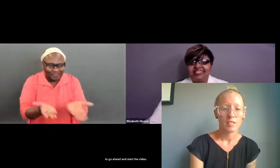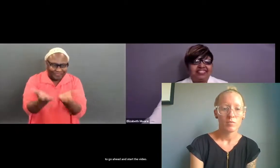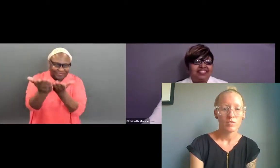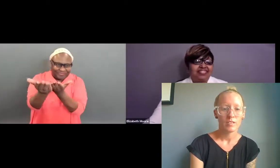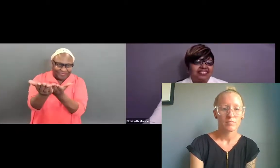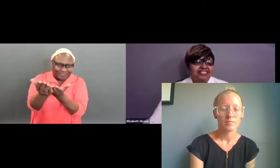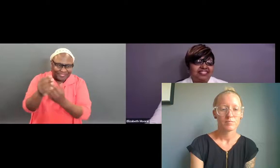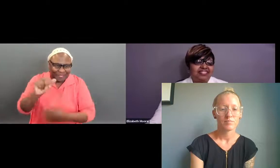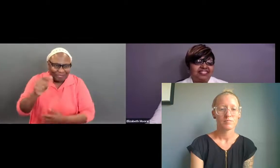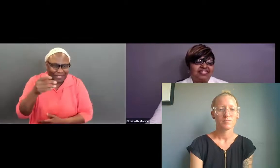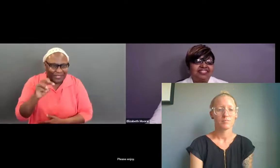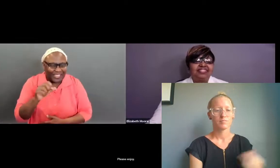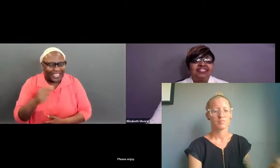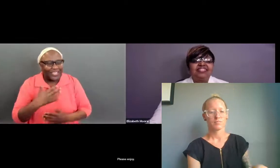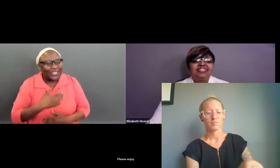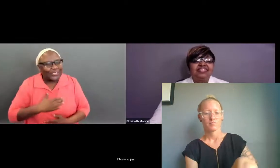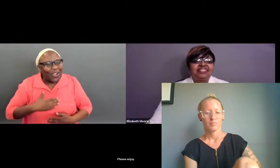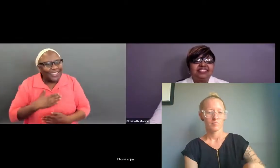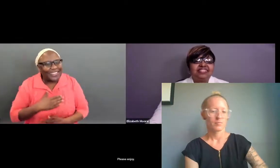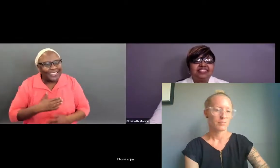let's play the movie.